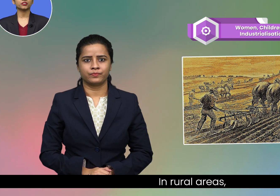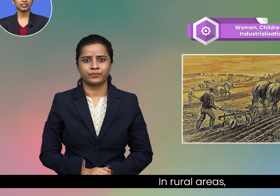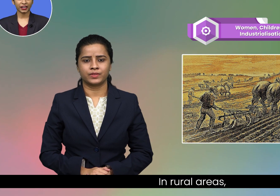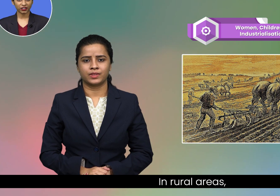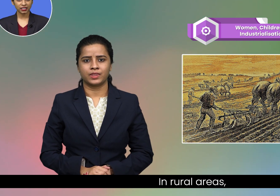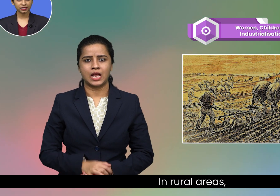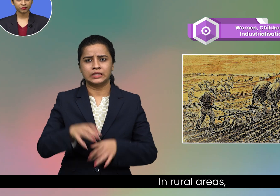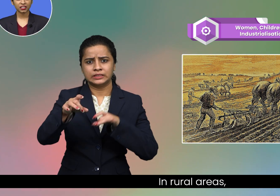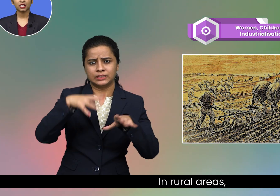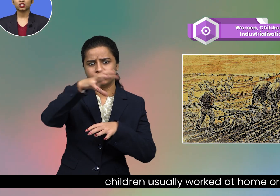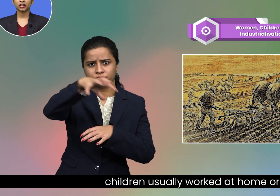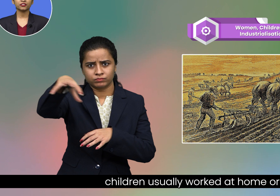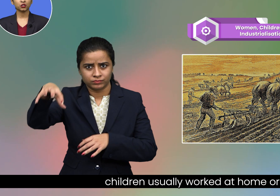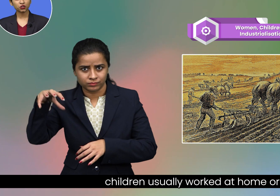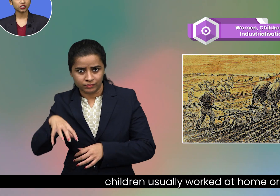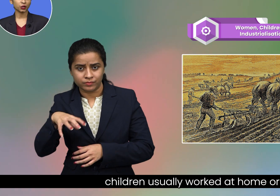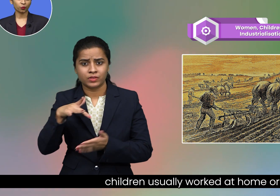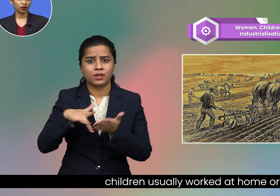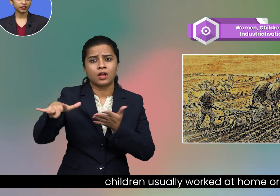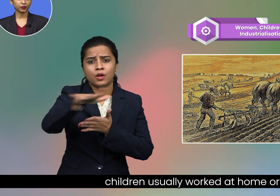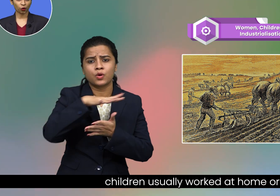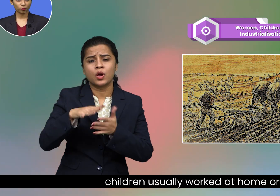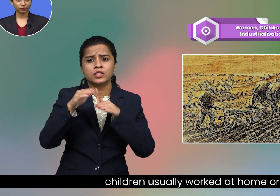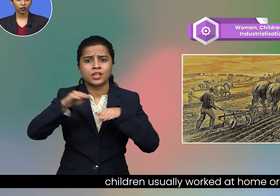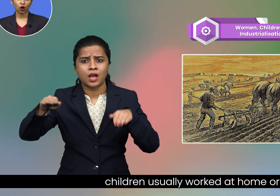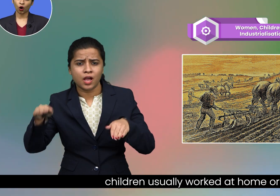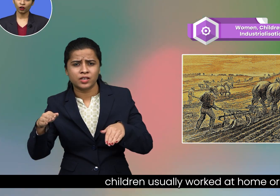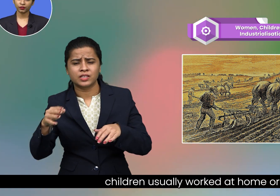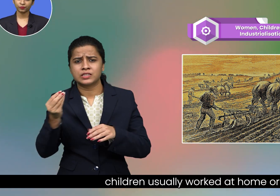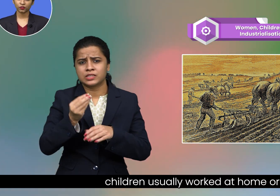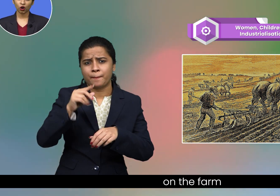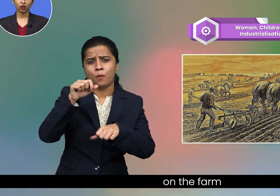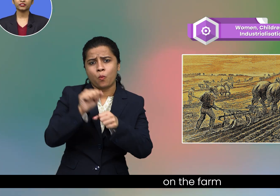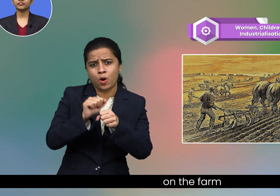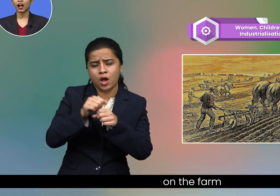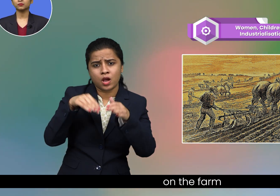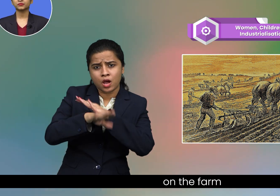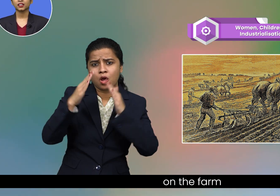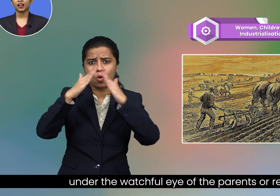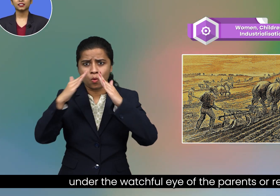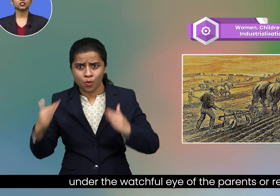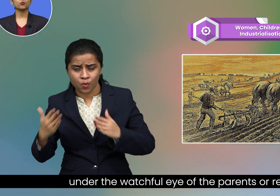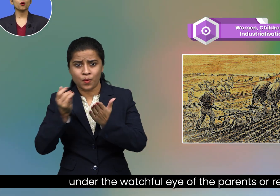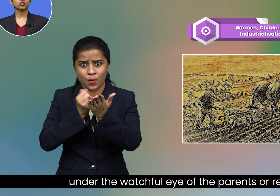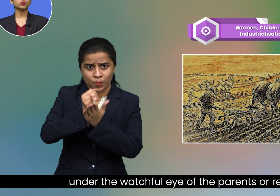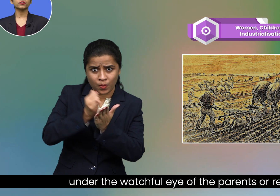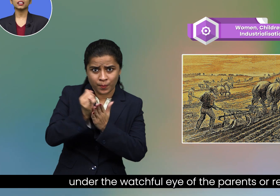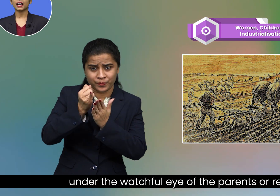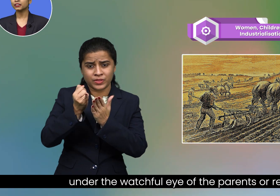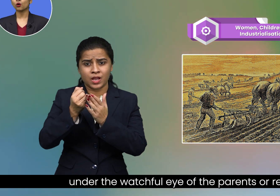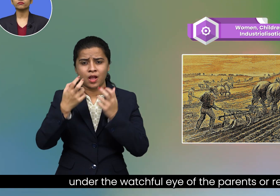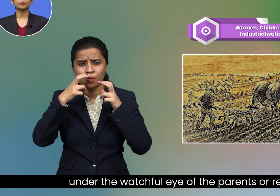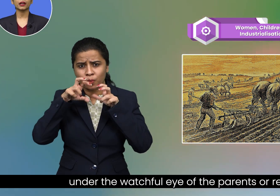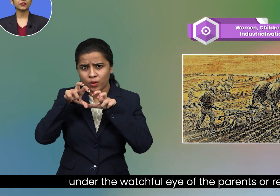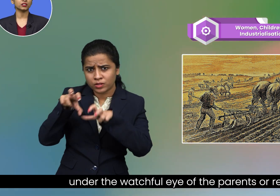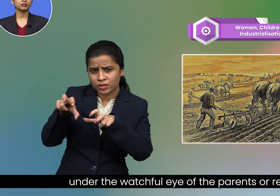In rural areas, children usually worked at home or on the farm under the watchful